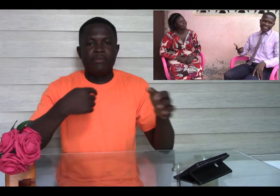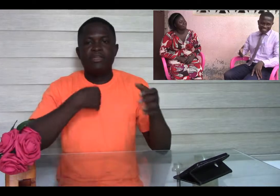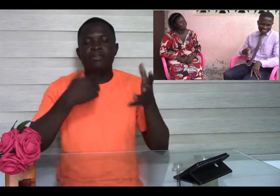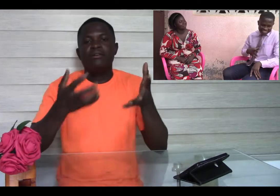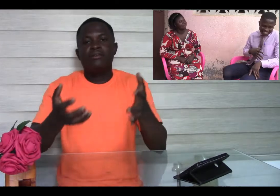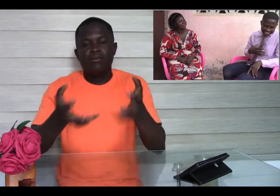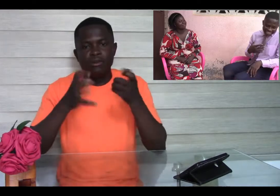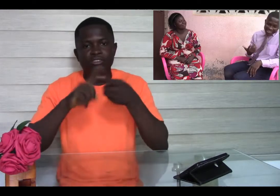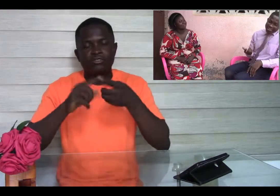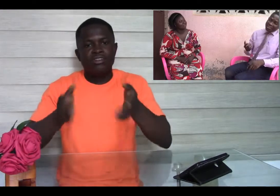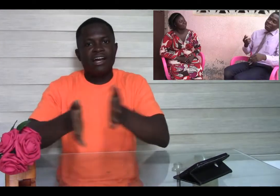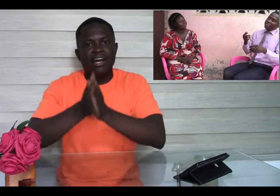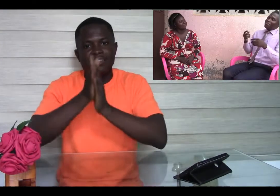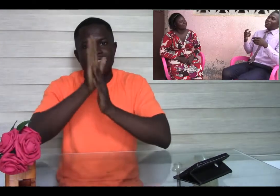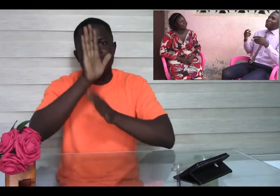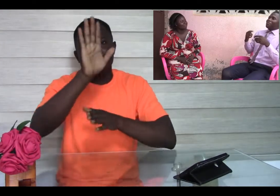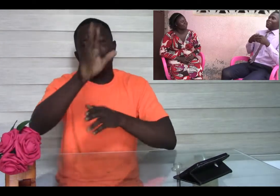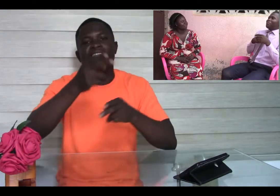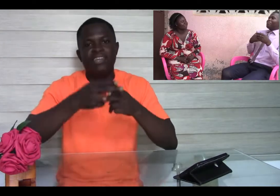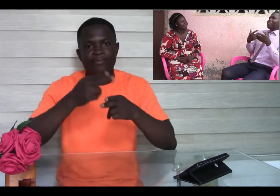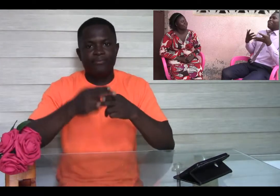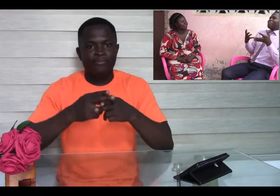Me want to ask your name.